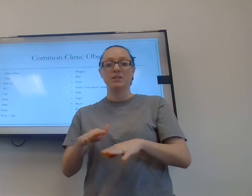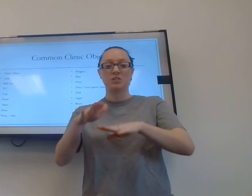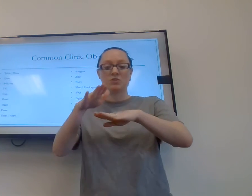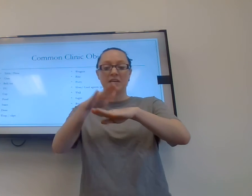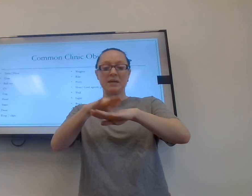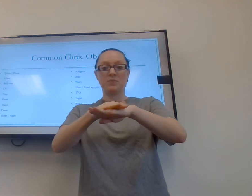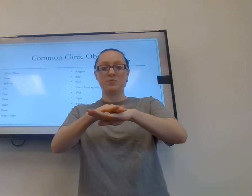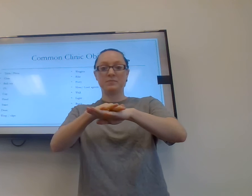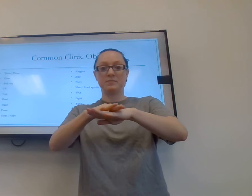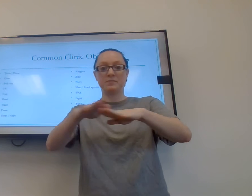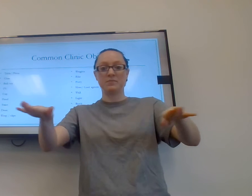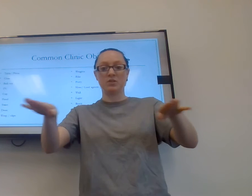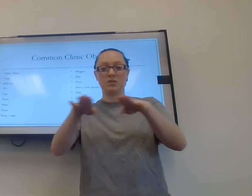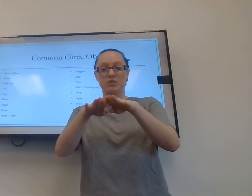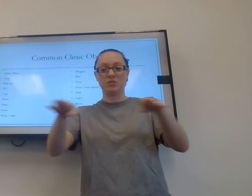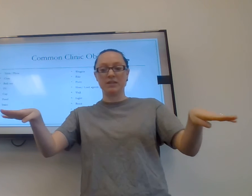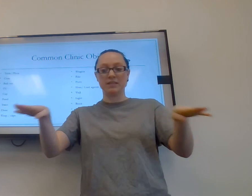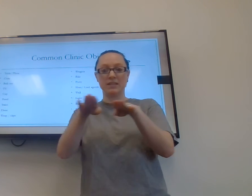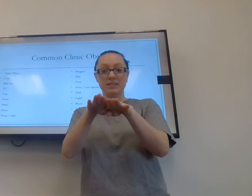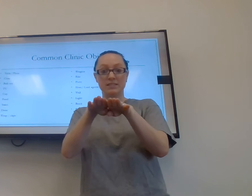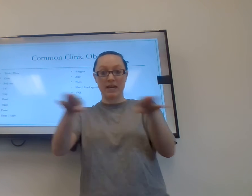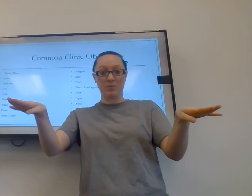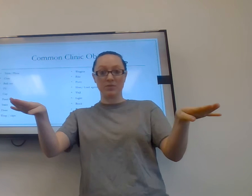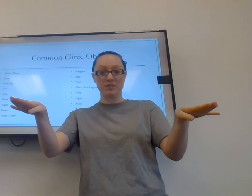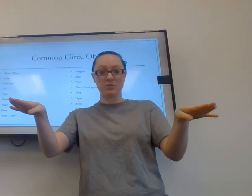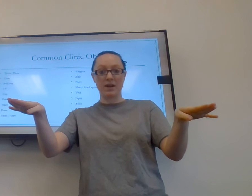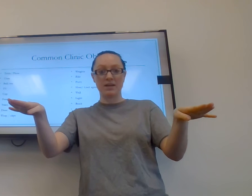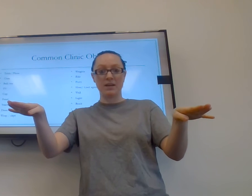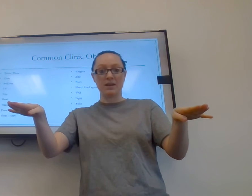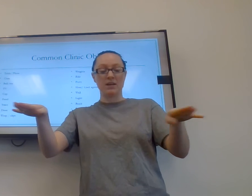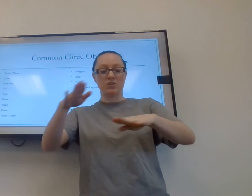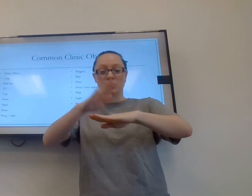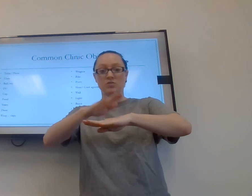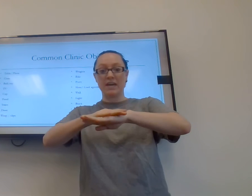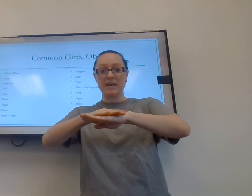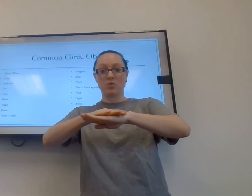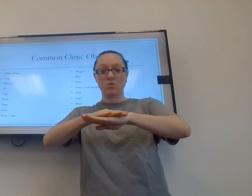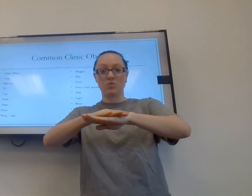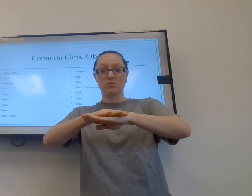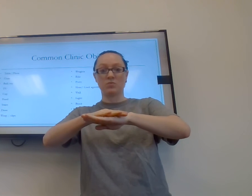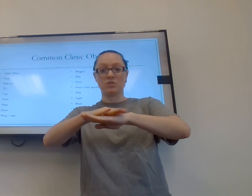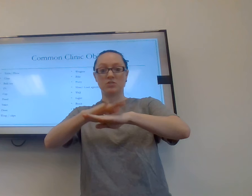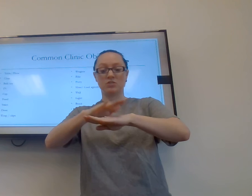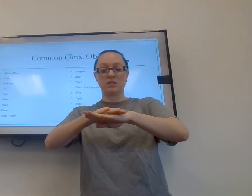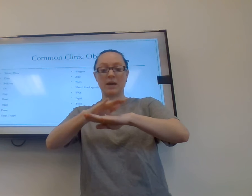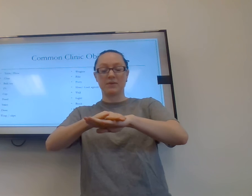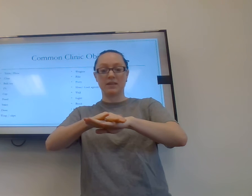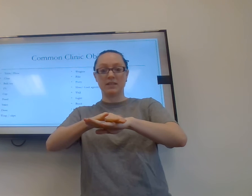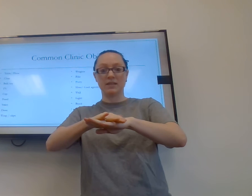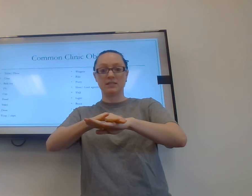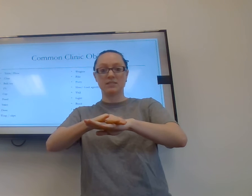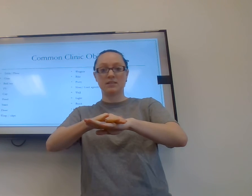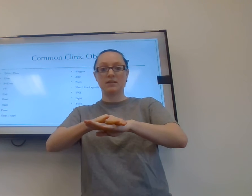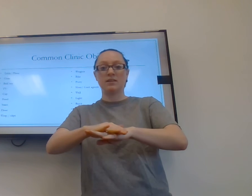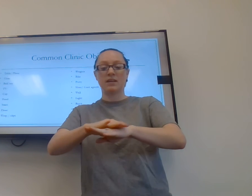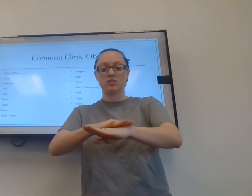So table, you can do like this, table this way. You can do table where you just slap it like this. That just